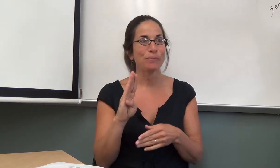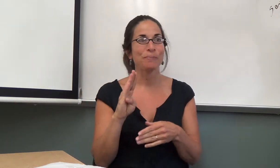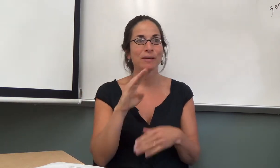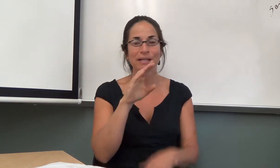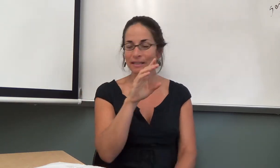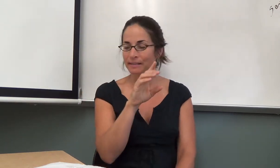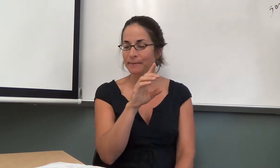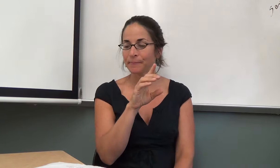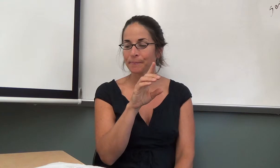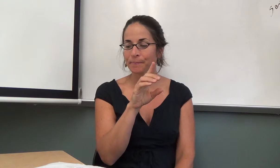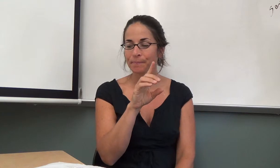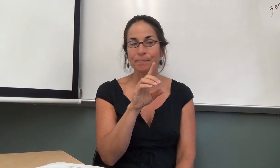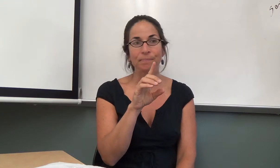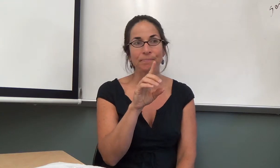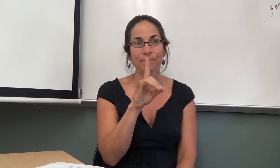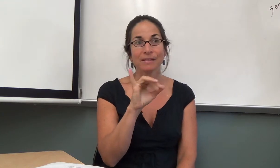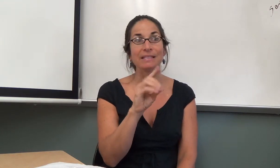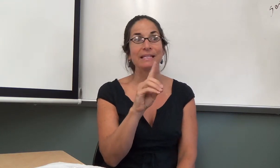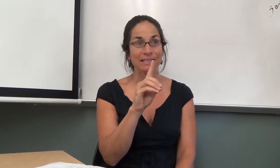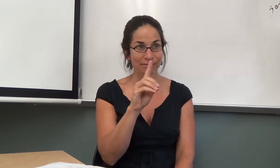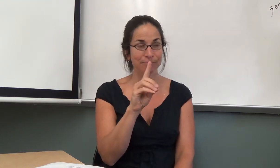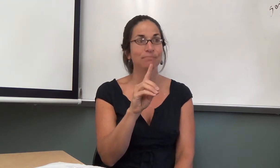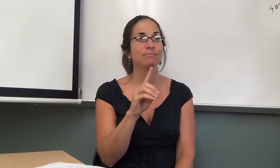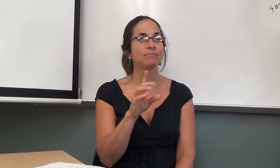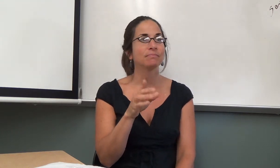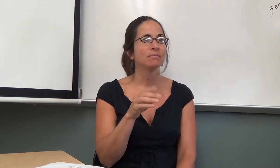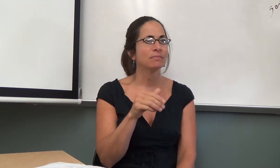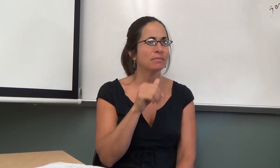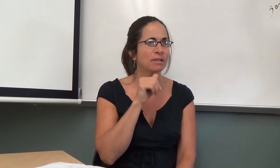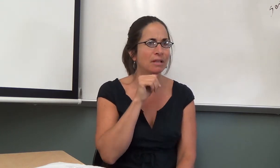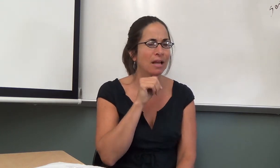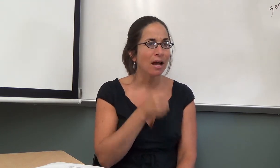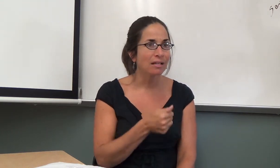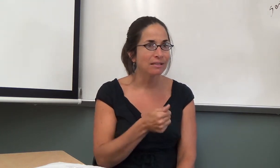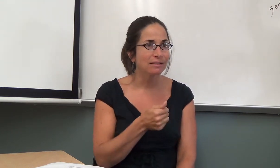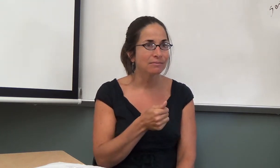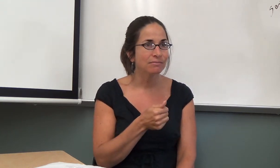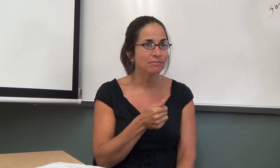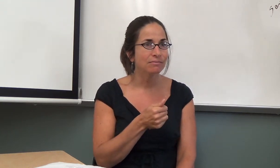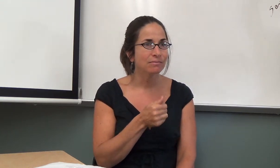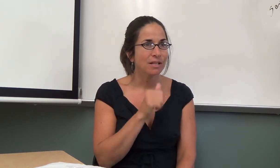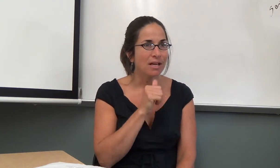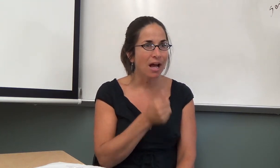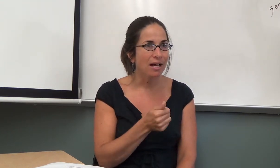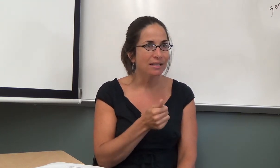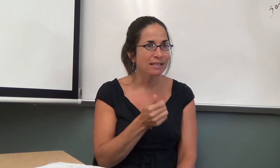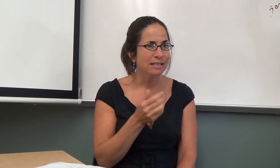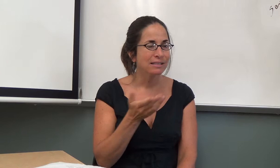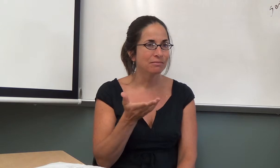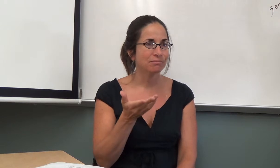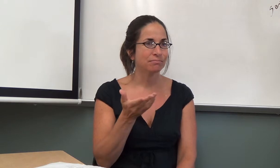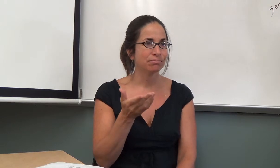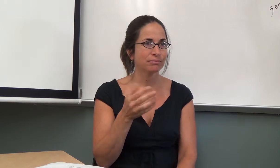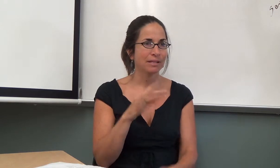stop yourself from that. Okay, did. And then what about not? Ooh, that's right in the middle of 2 verbs, isn't